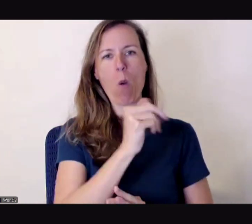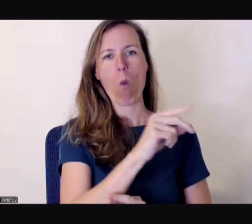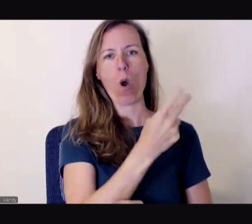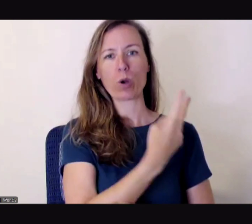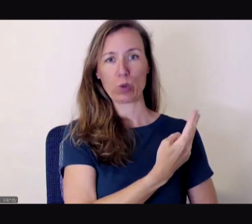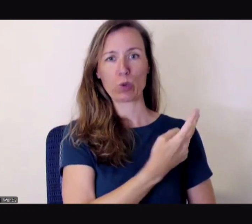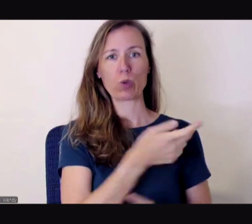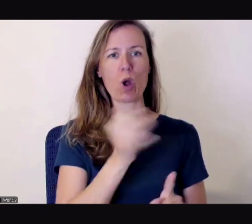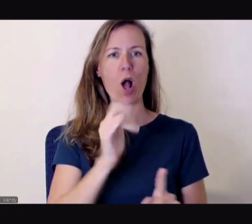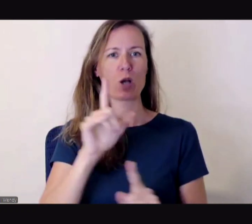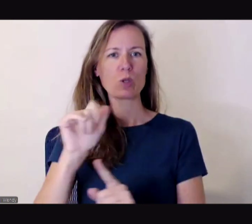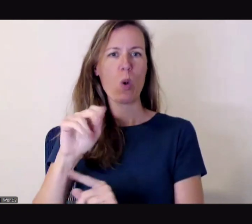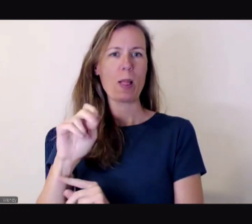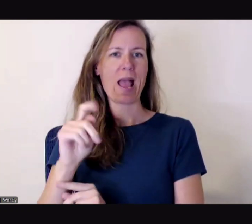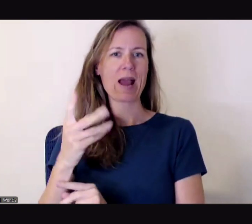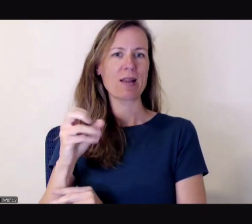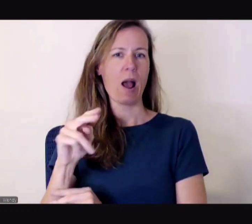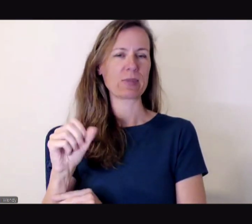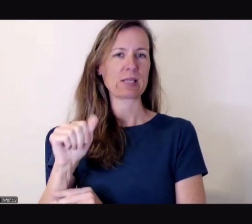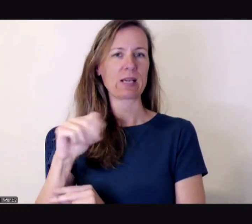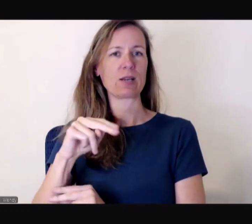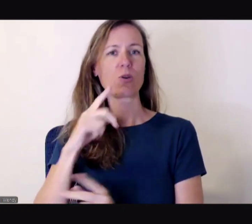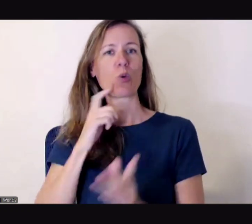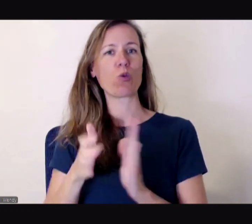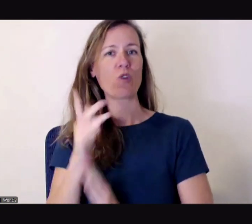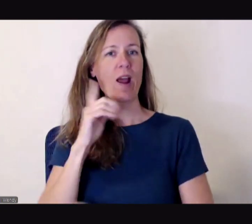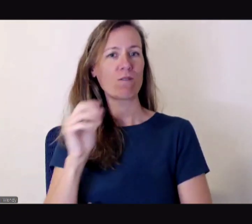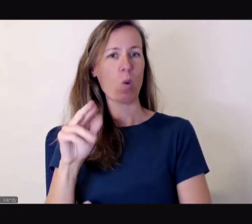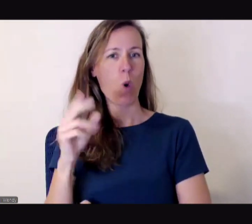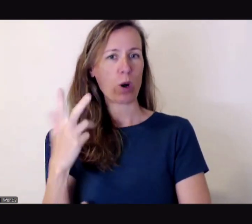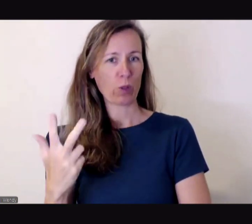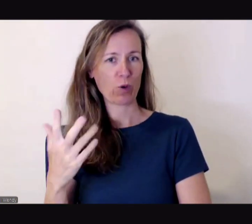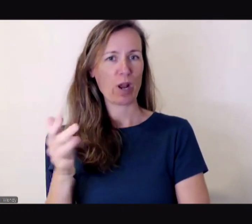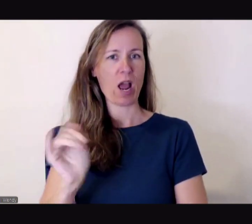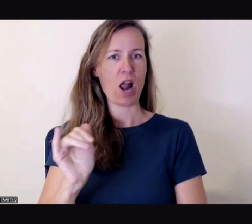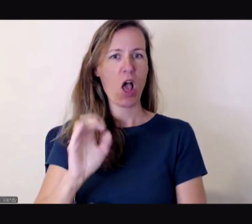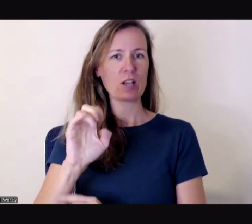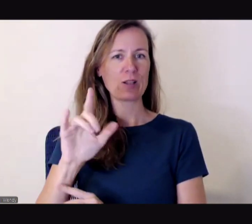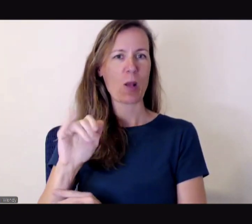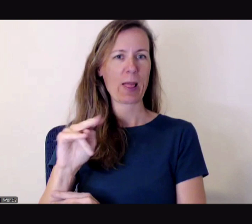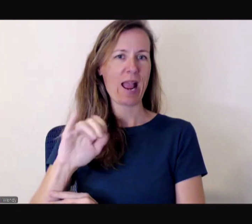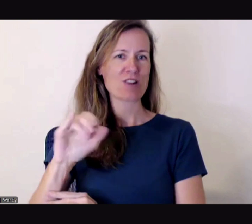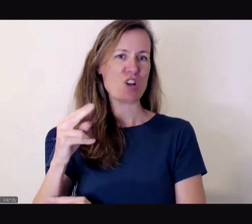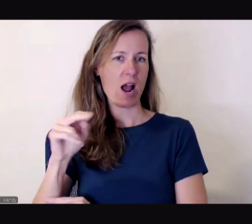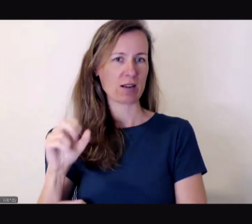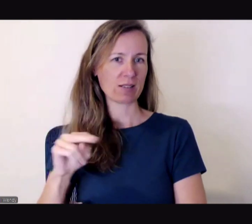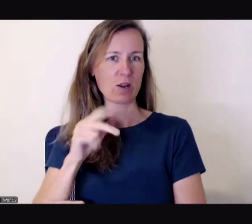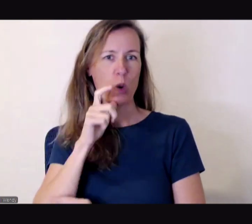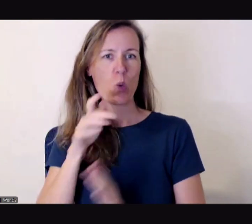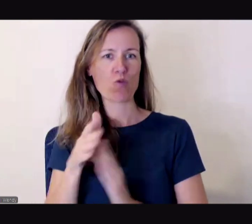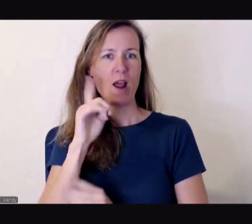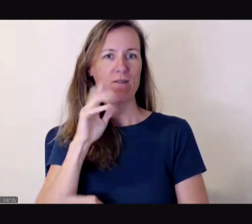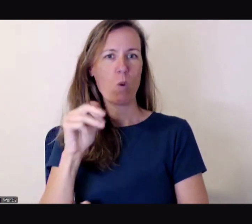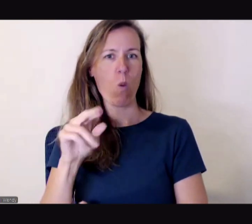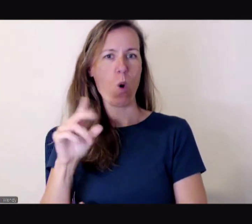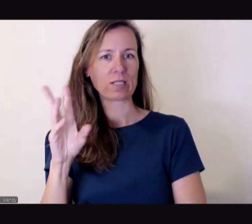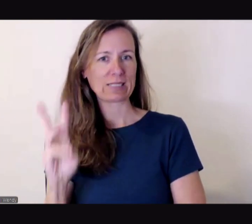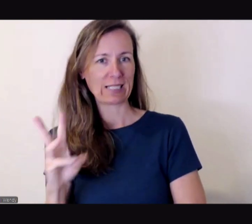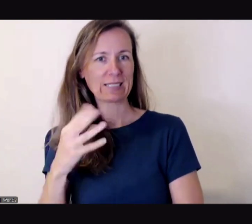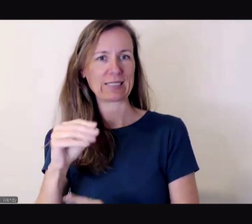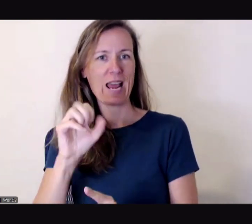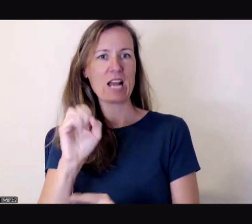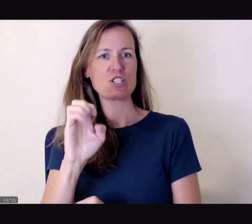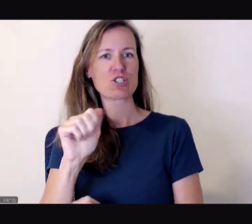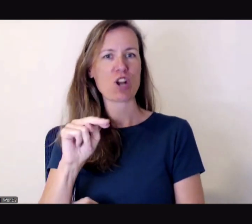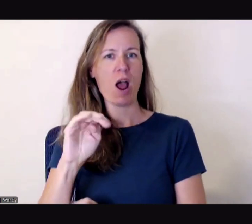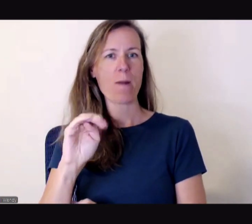who ran in Ward 6, and Sean McGuire and Casey Mignone, who ran for mayor. I hope all of you will continue to engage in town activities. I